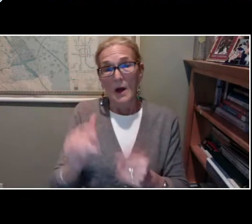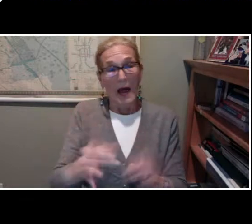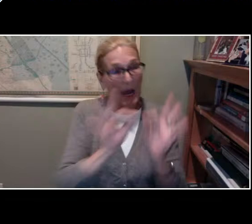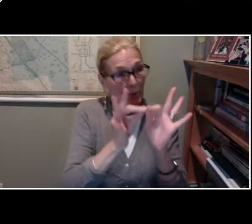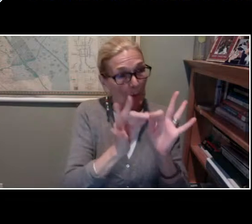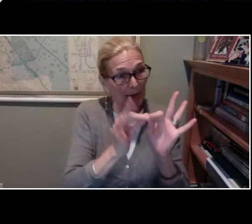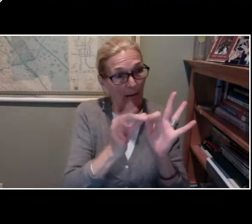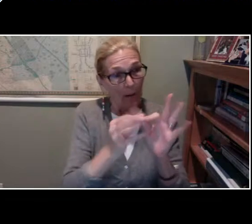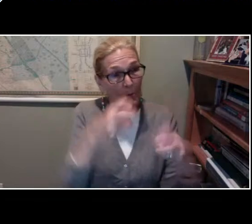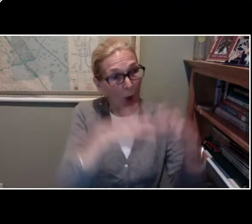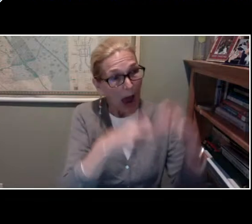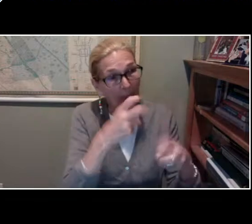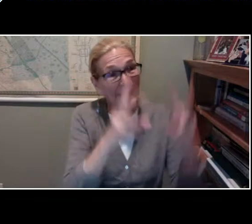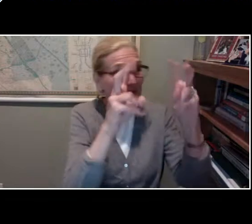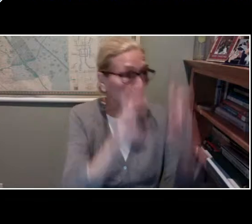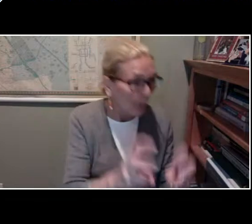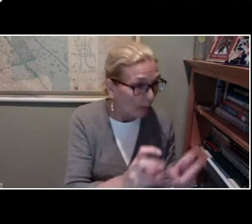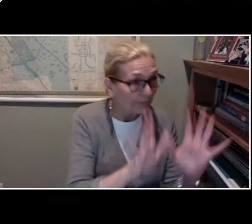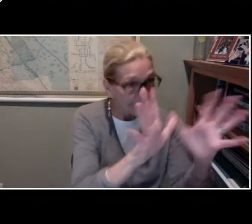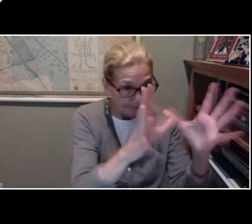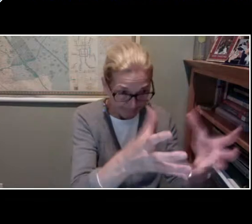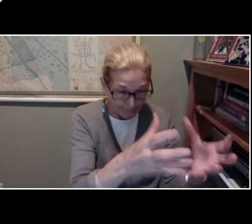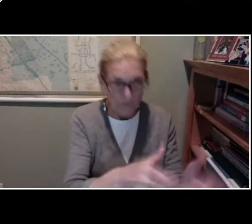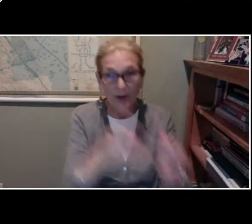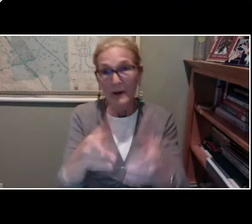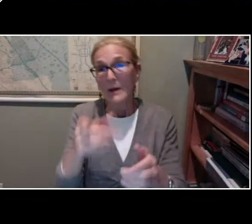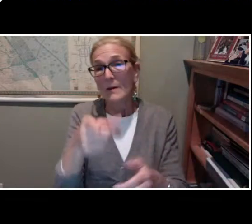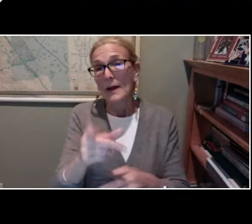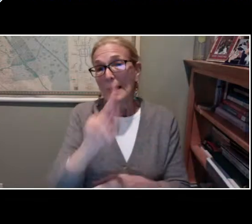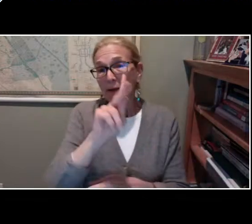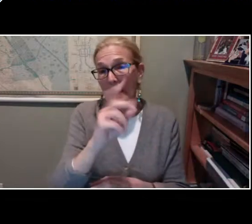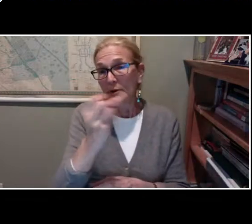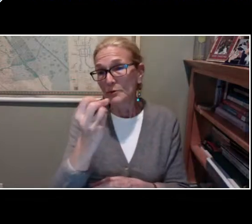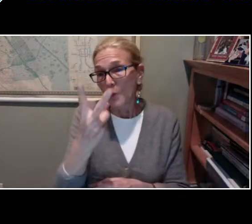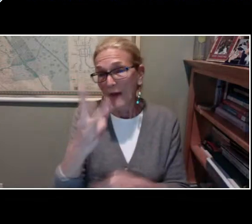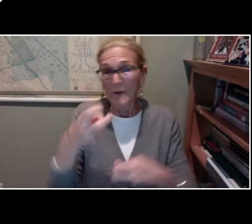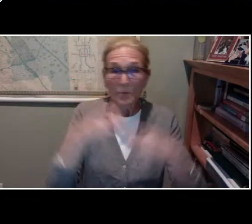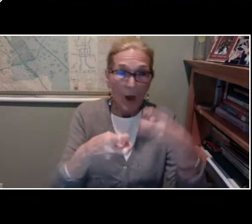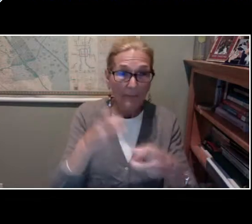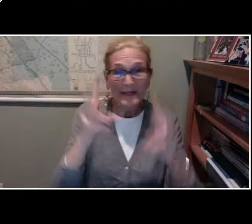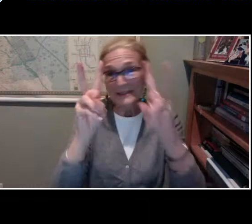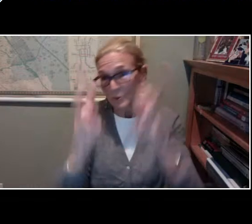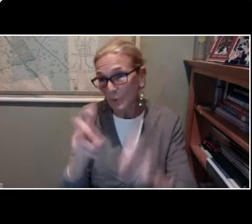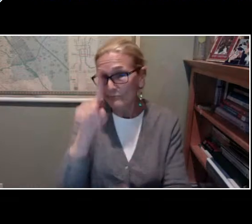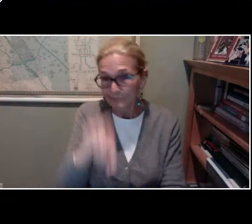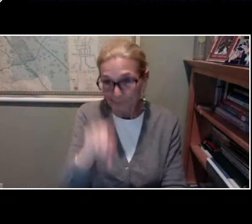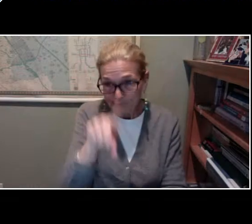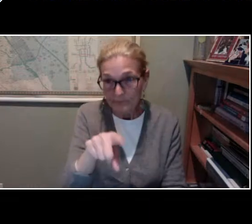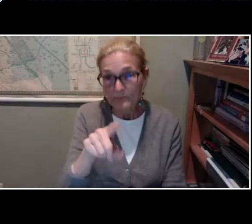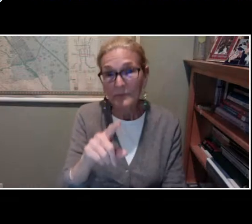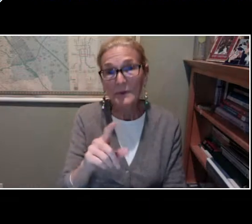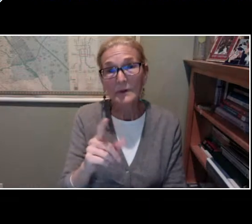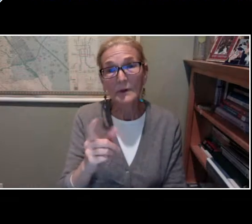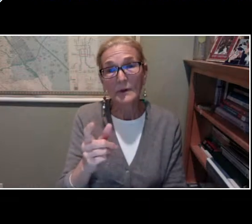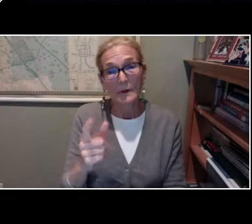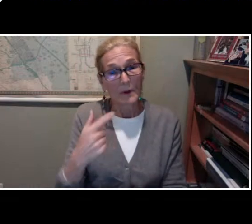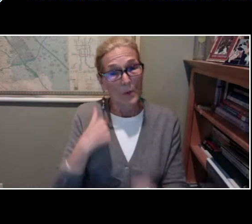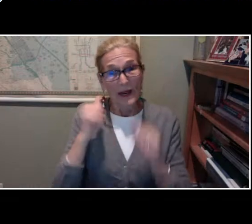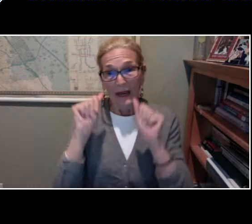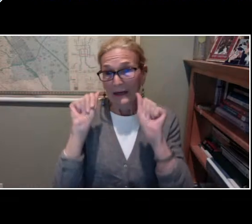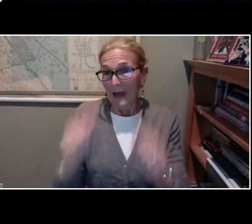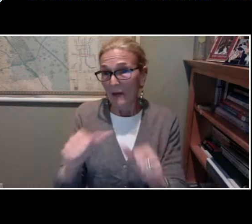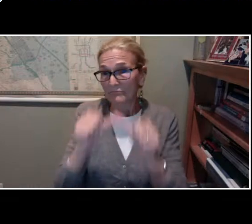But in the course of these discussions, we realized that yes, there are issues and things that need to be resolved with